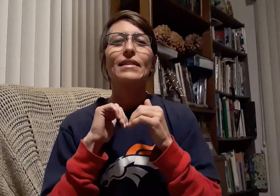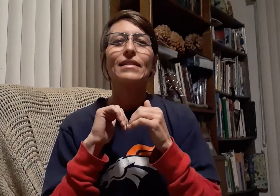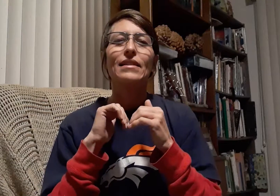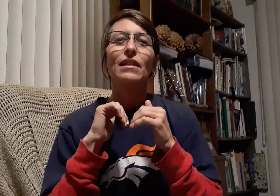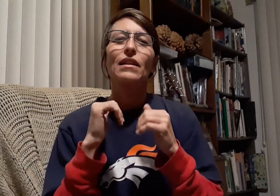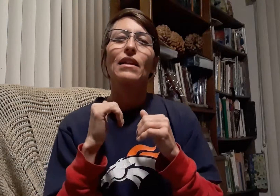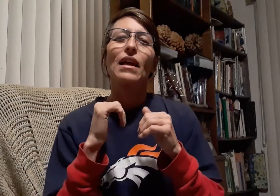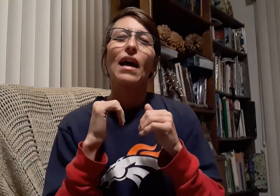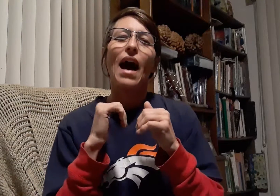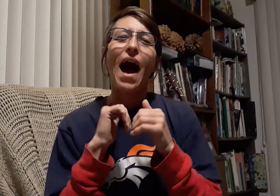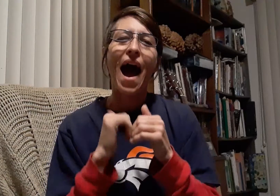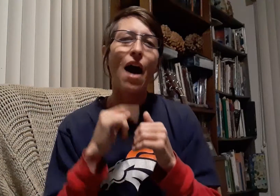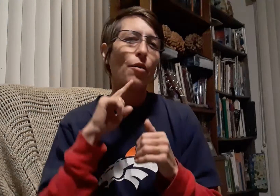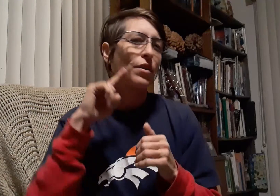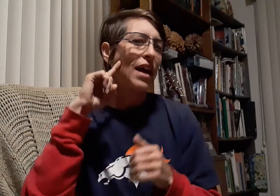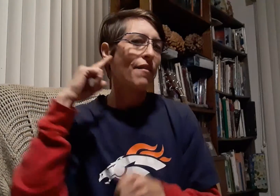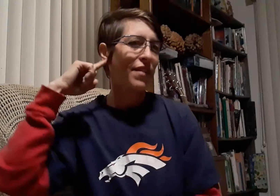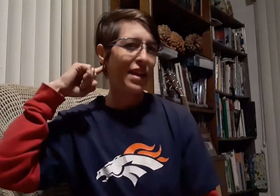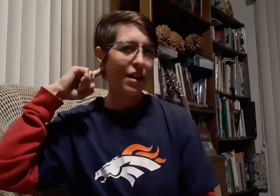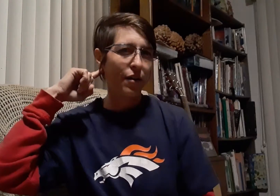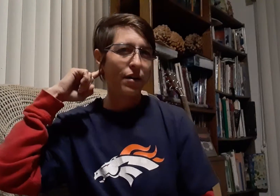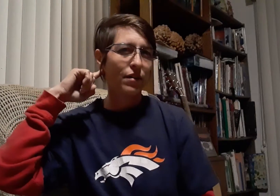is how deaf hear.